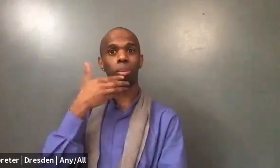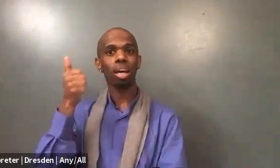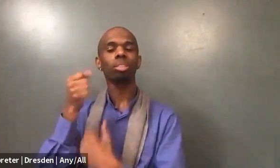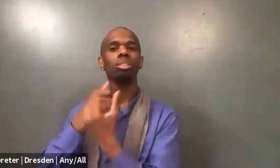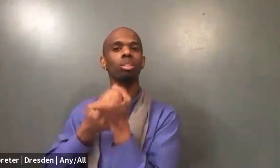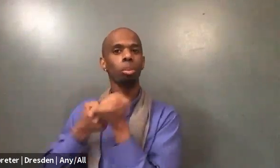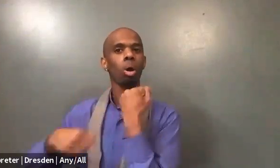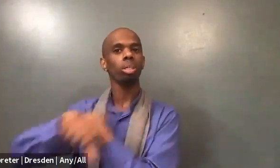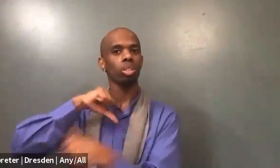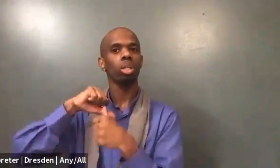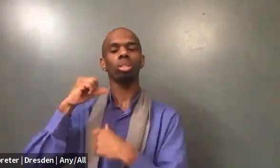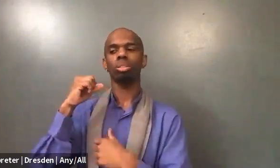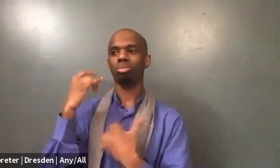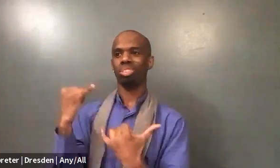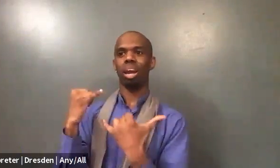community members.